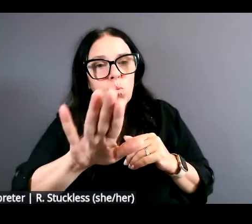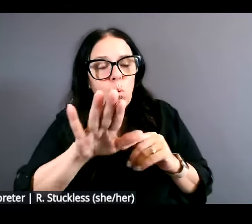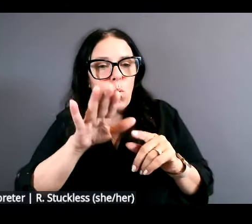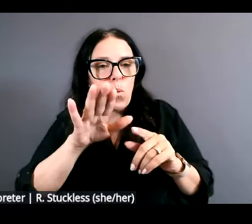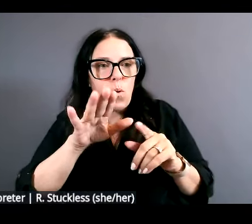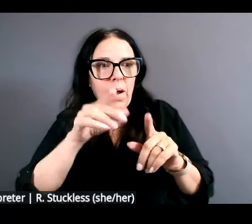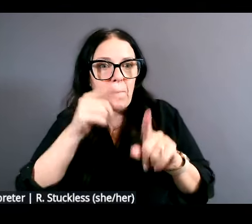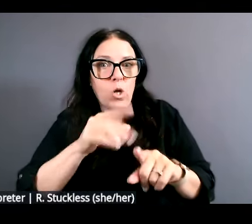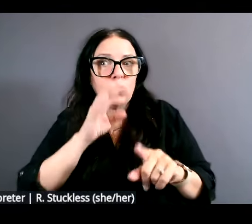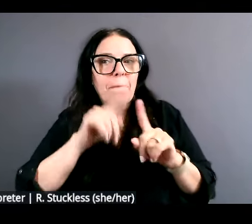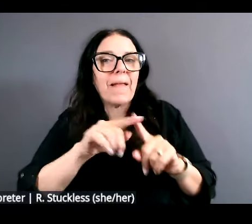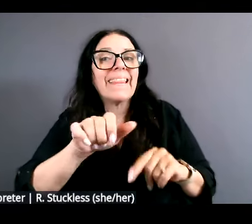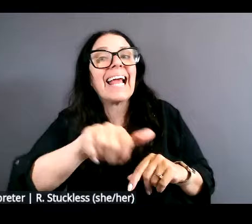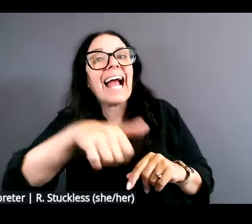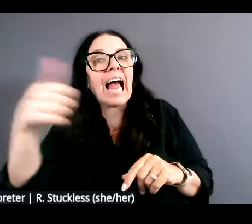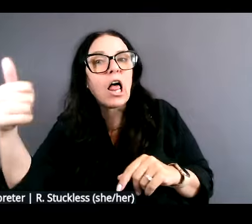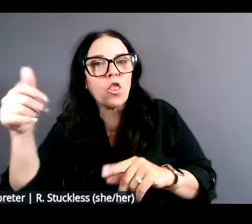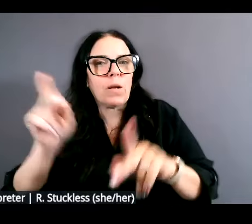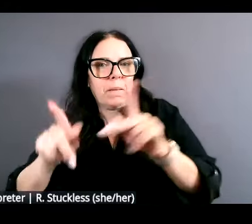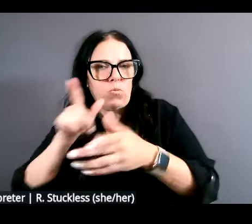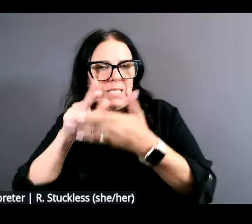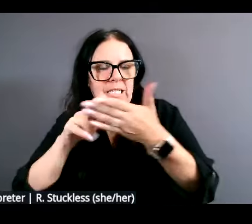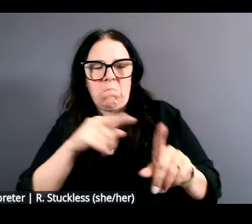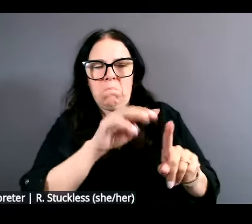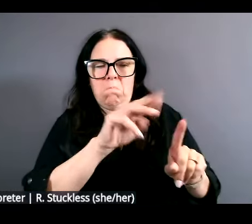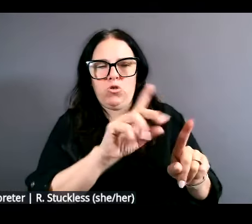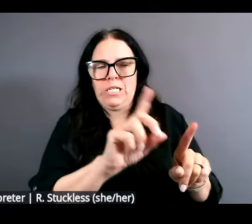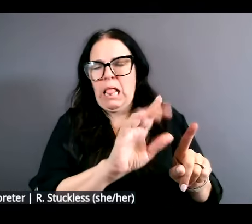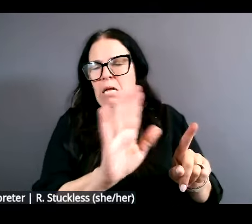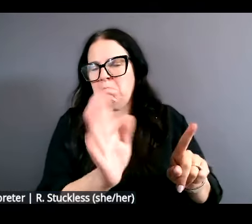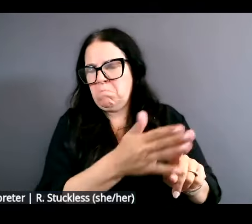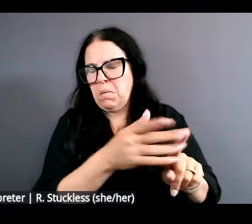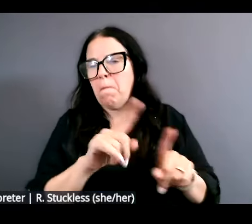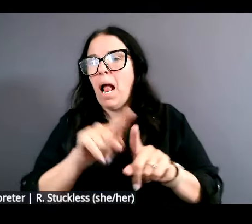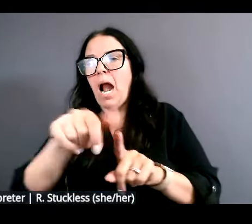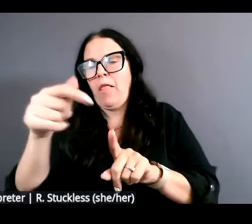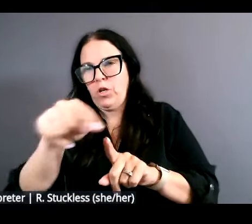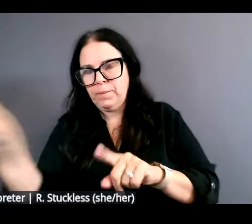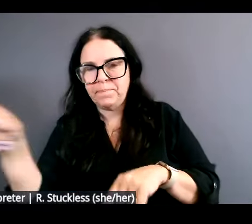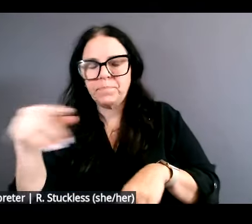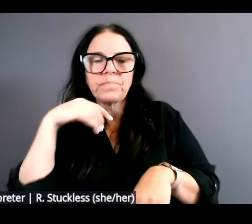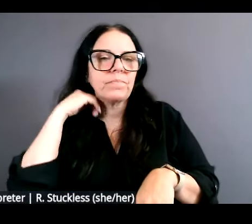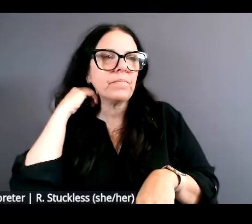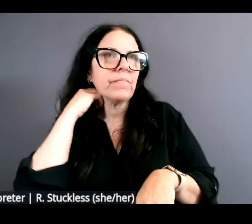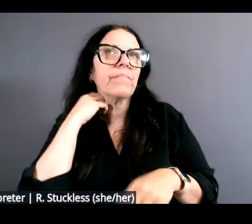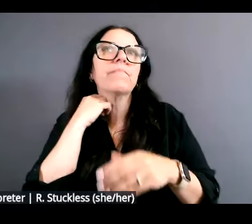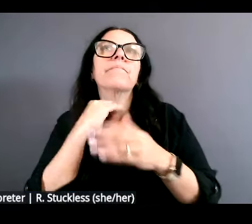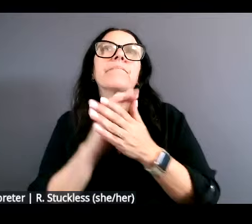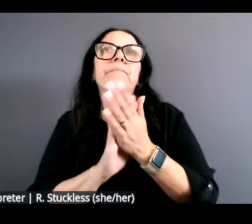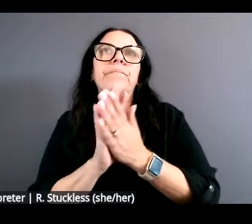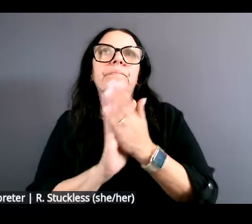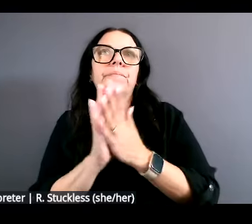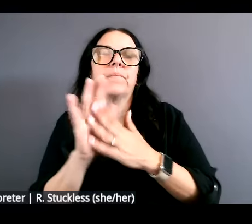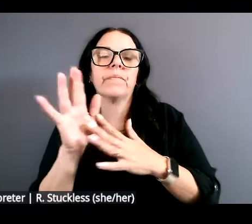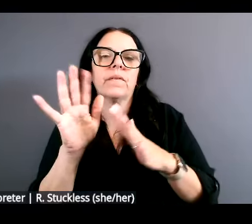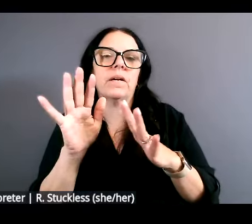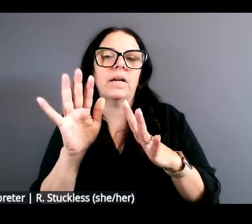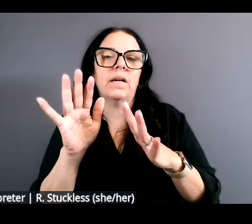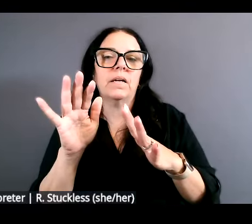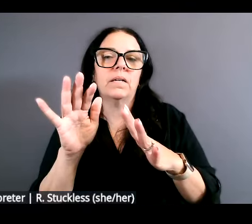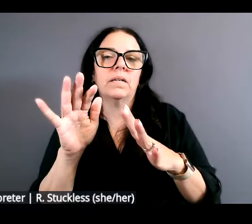in general, we had There were other exemplars that were,